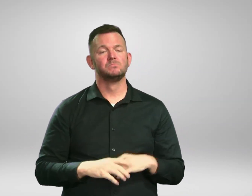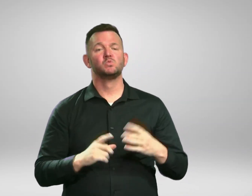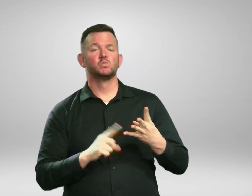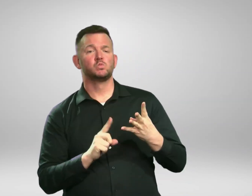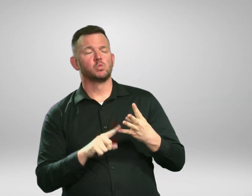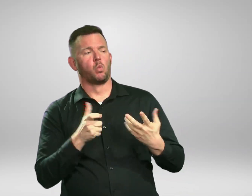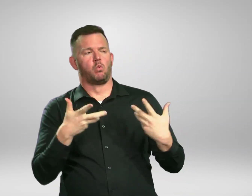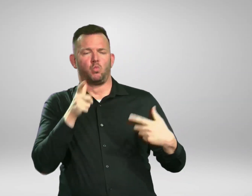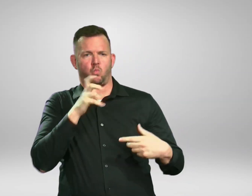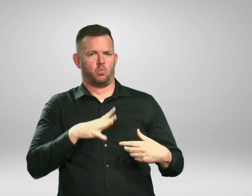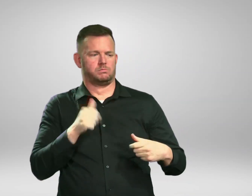people who are pregnant,